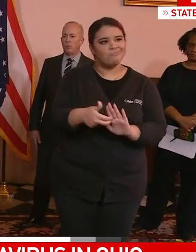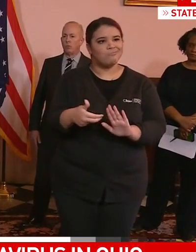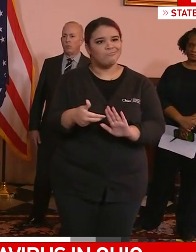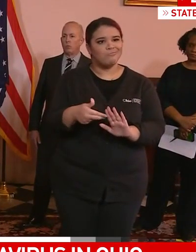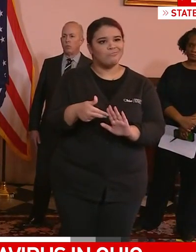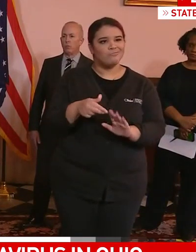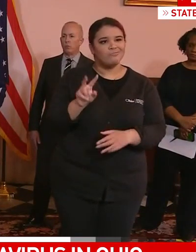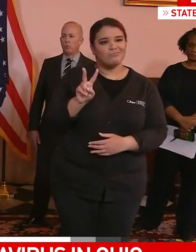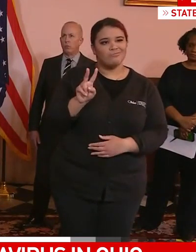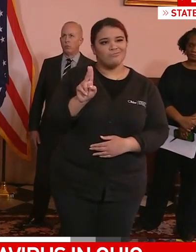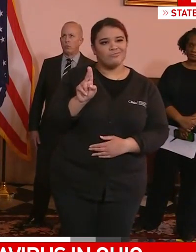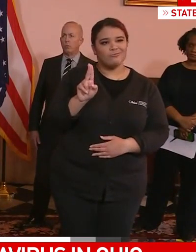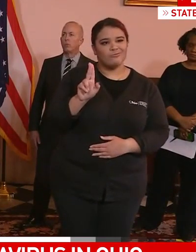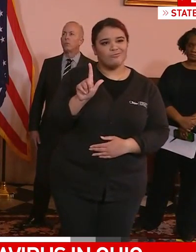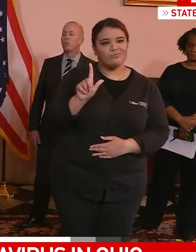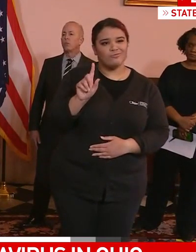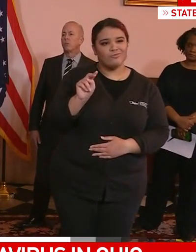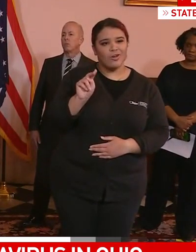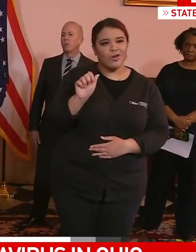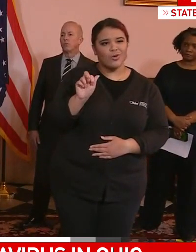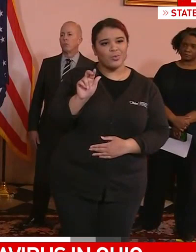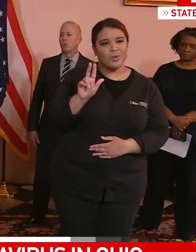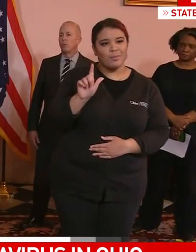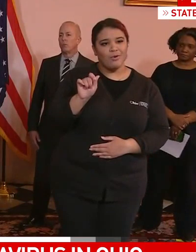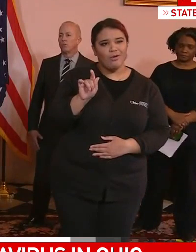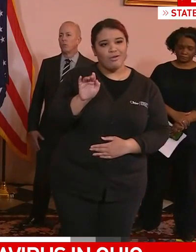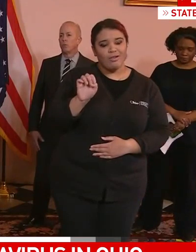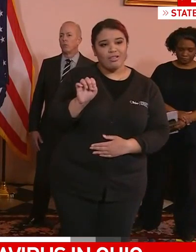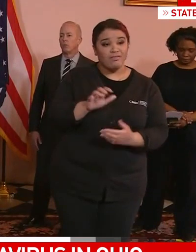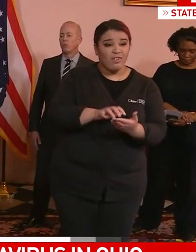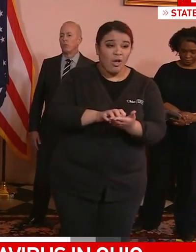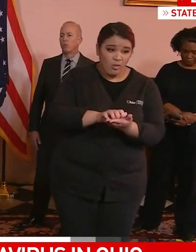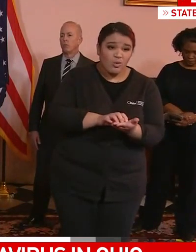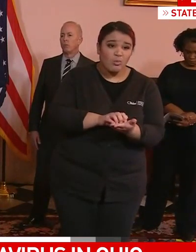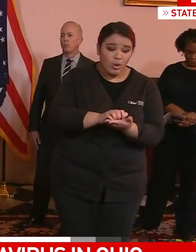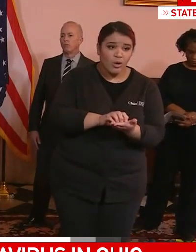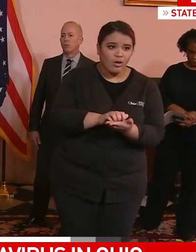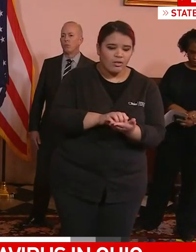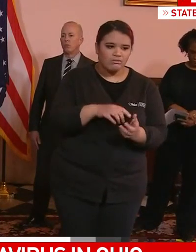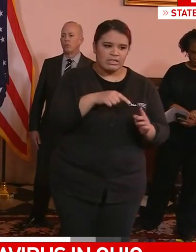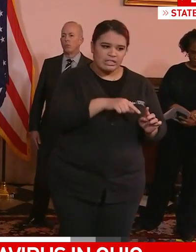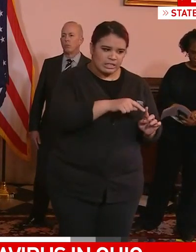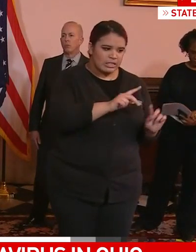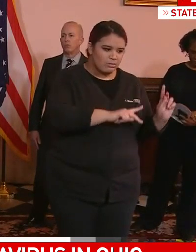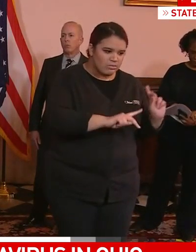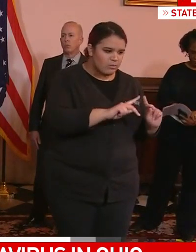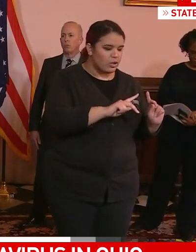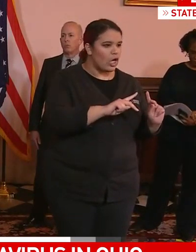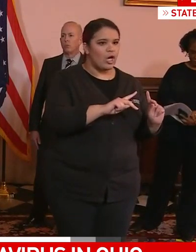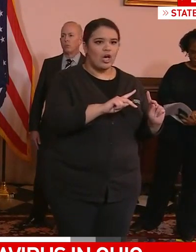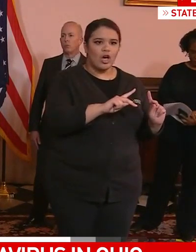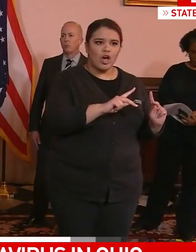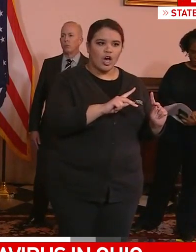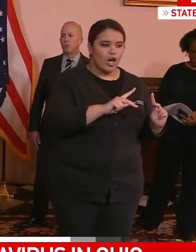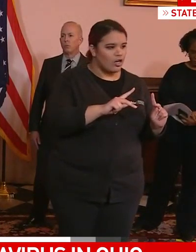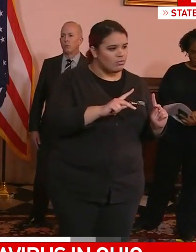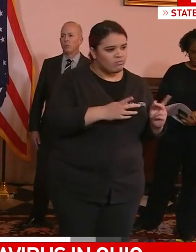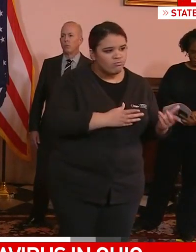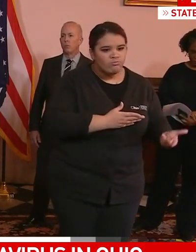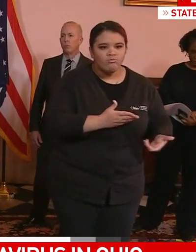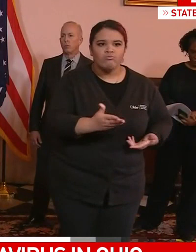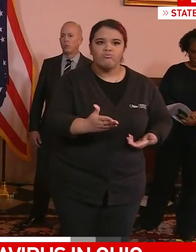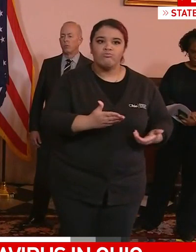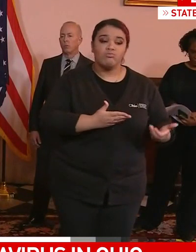They are doing this at great sacrifice. These are people, some contracted, some